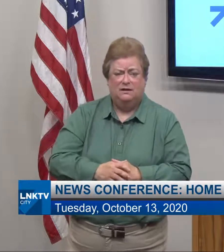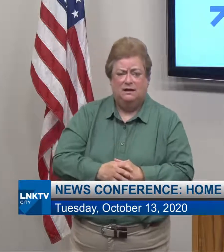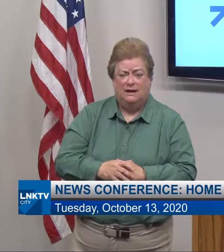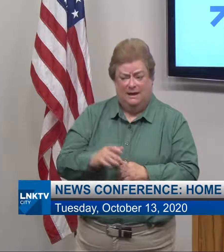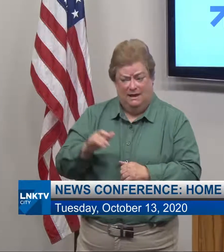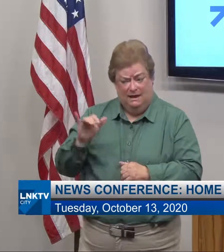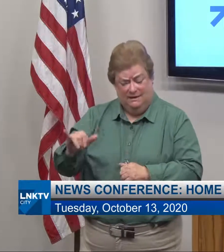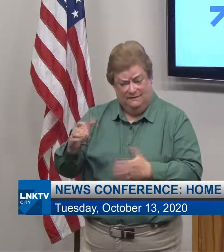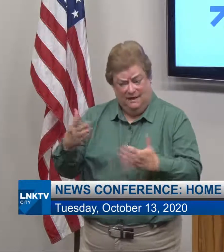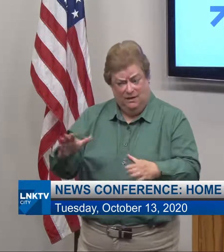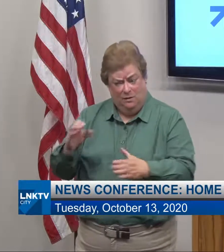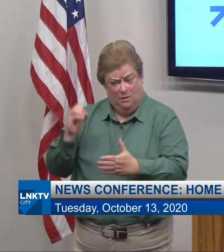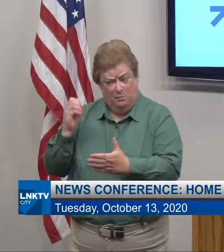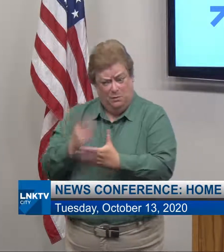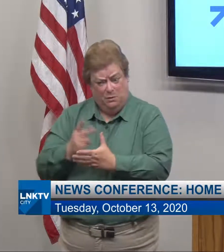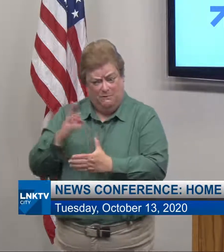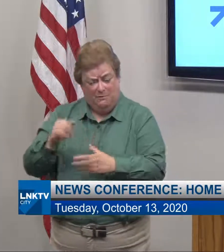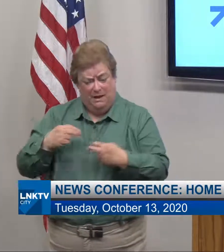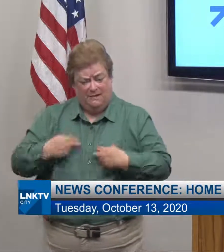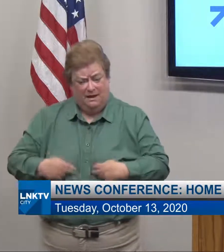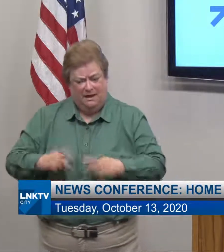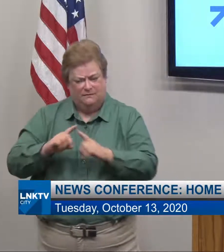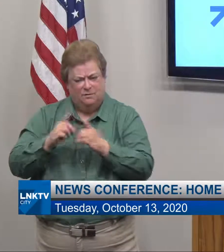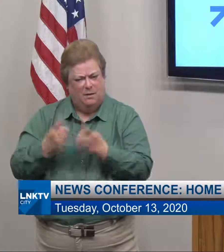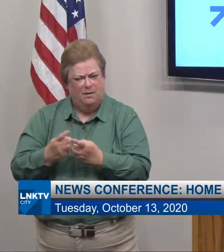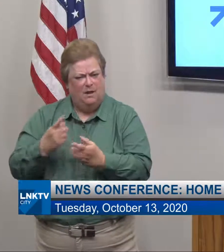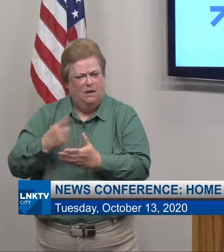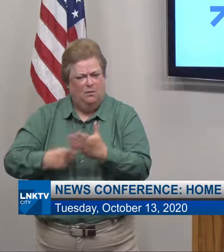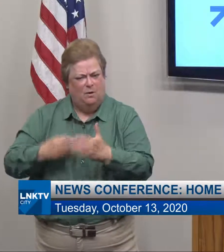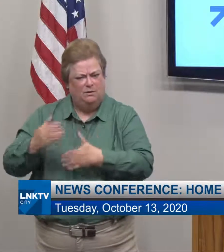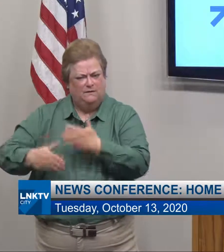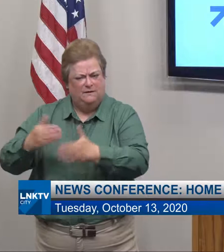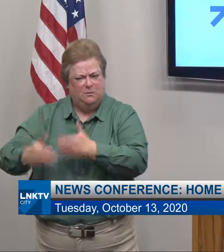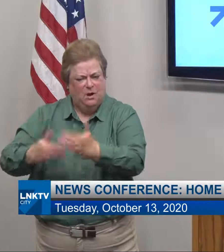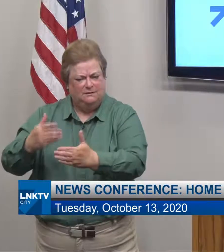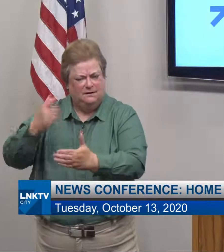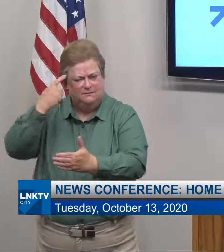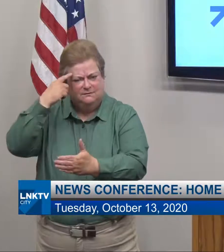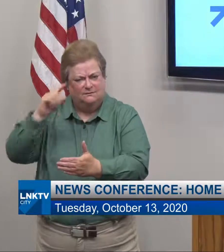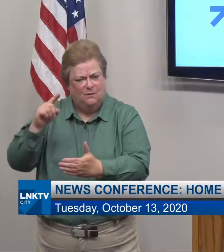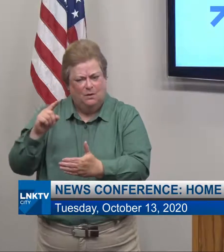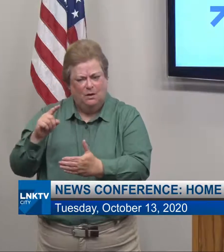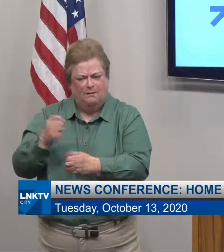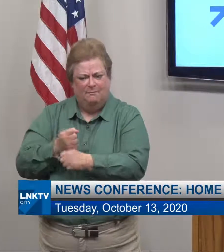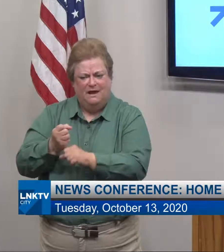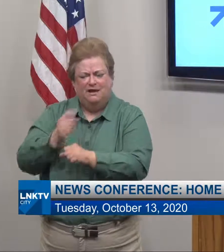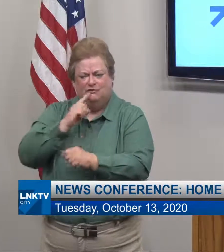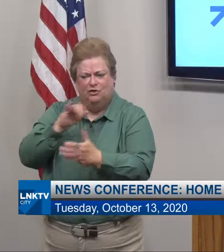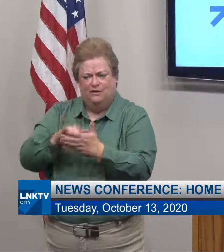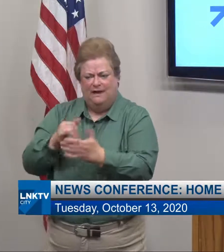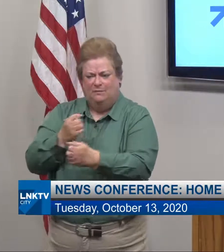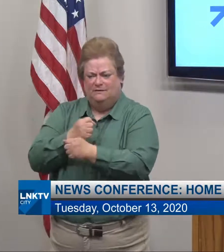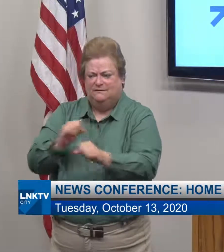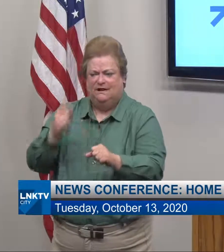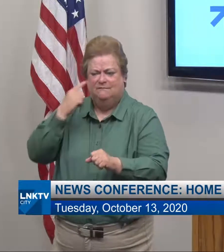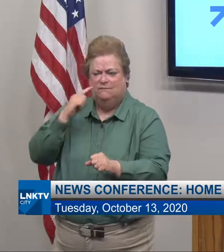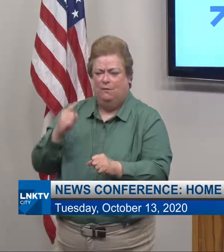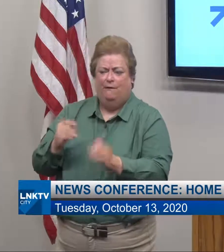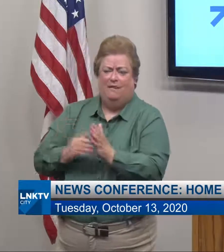approved by the health department? And what was kind of the process of that, deeming it safe to have, thousands of people kind of come